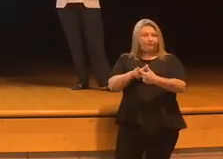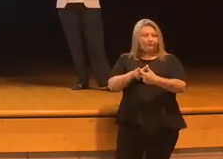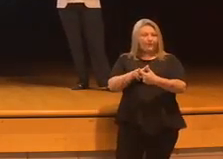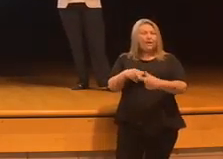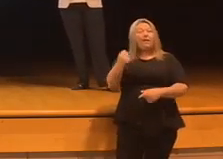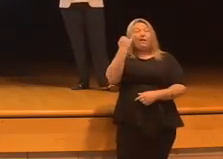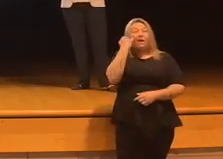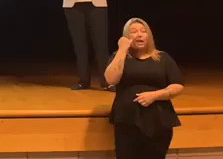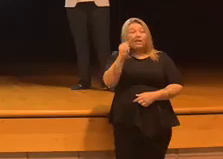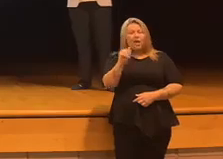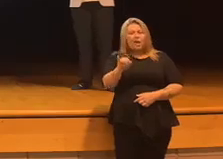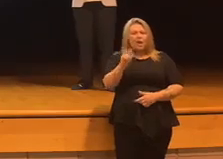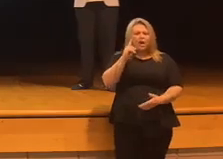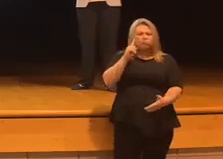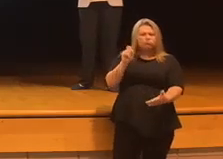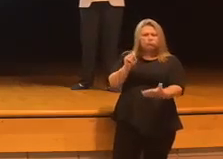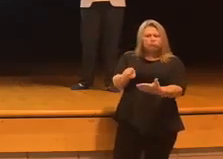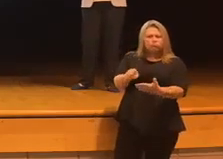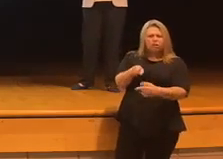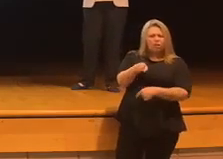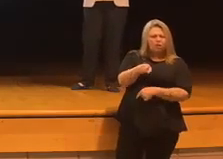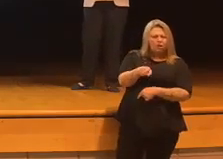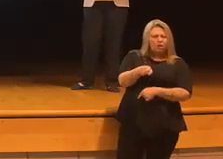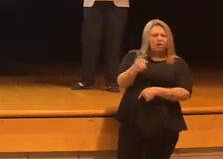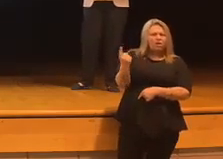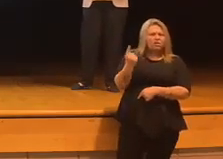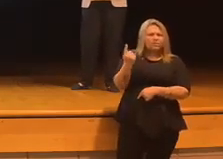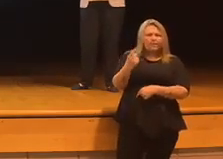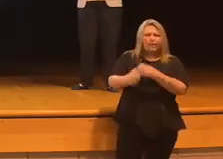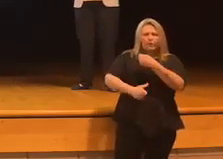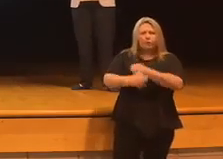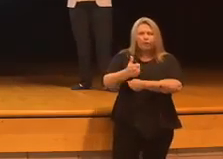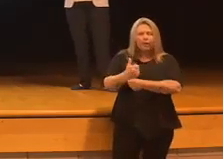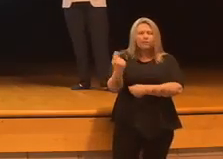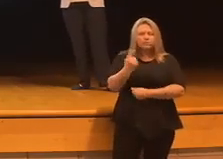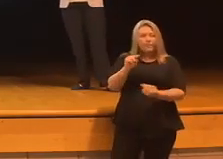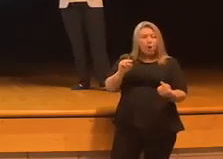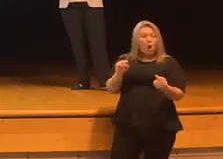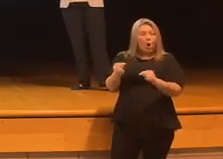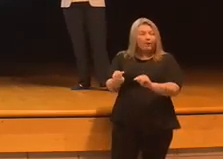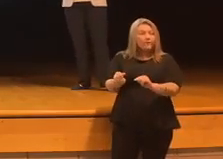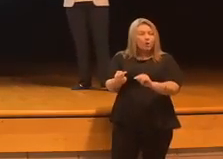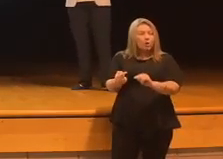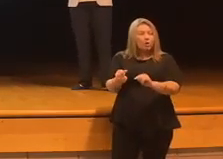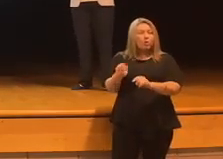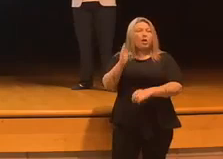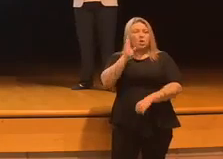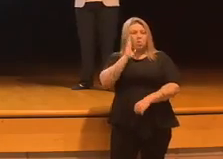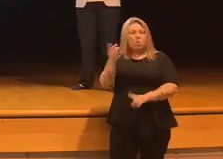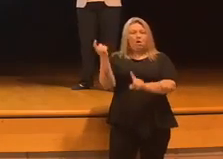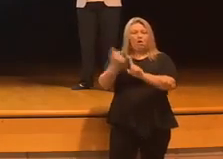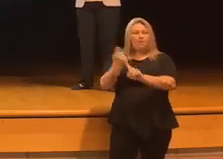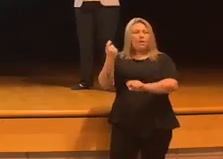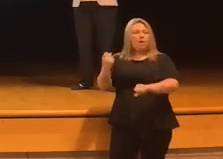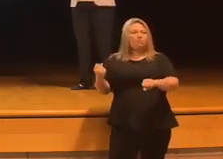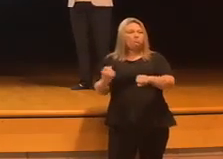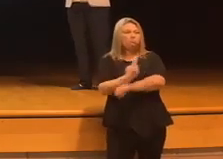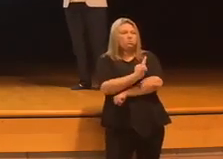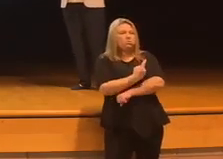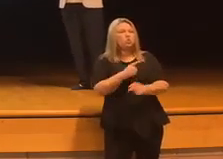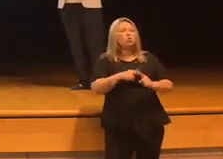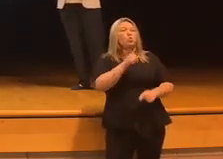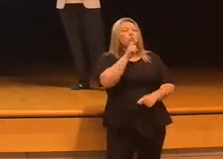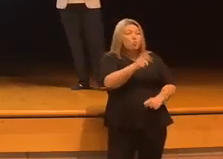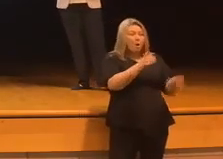AI detects that there could be something harmful, it sends that detection to a real